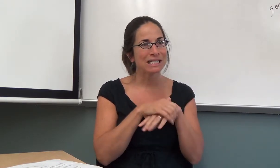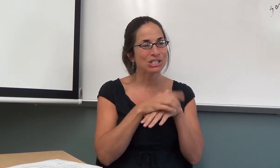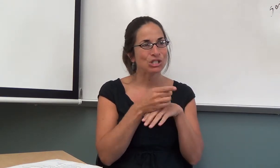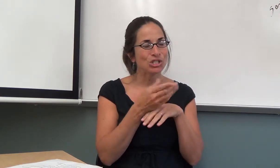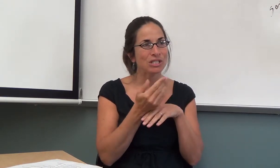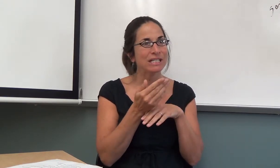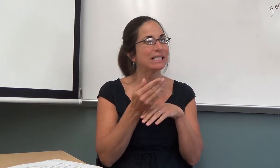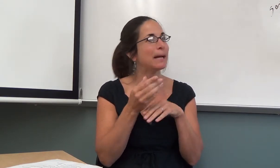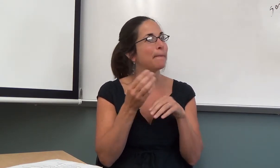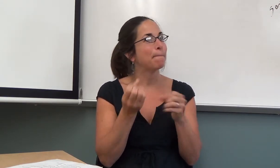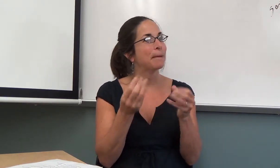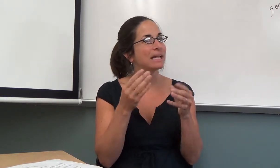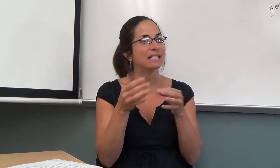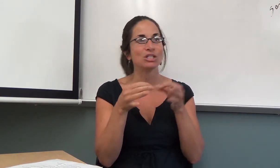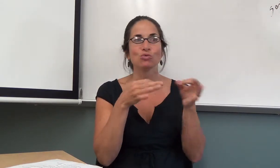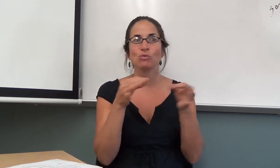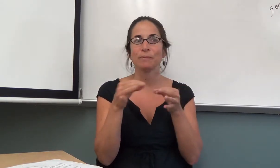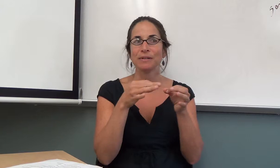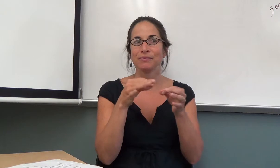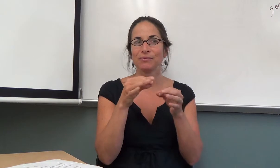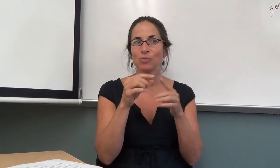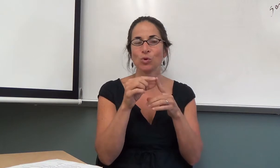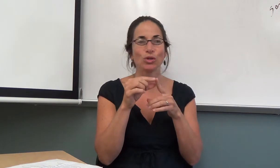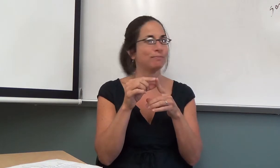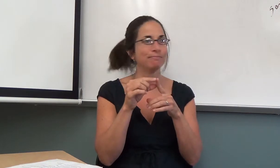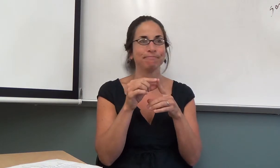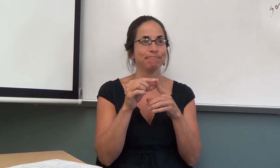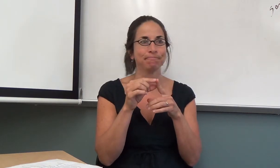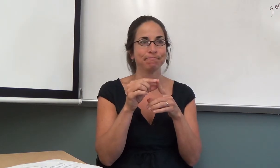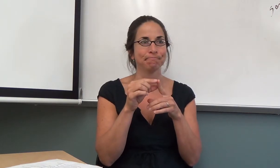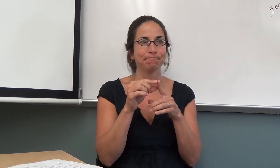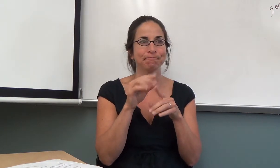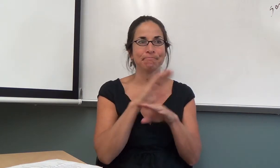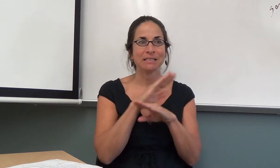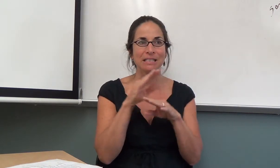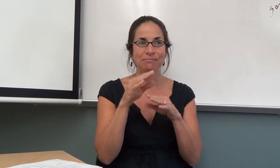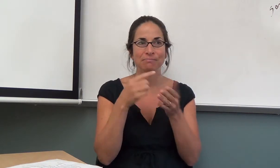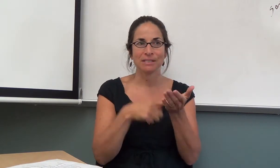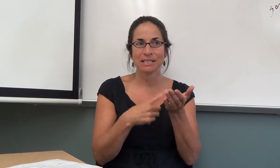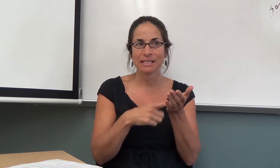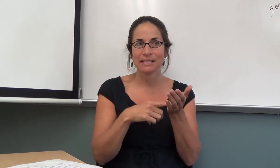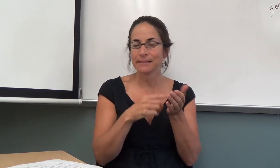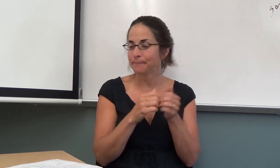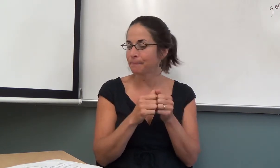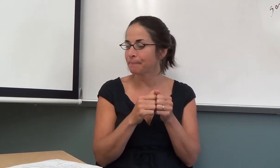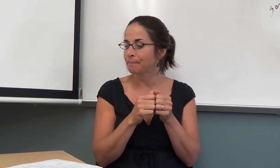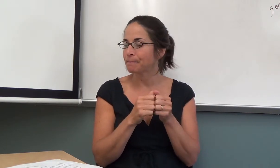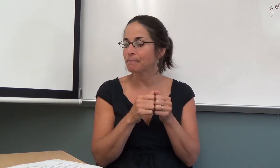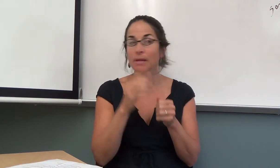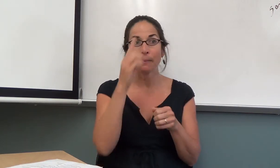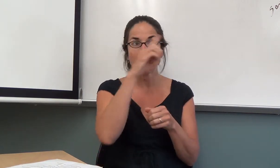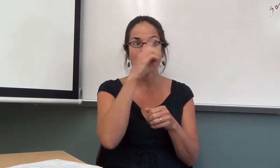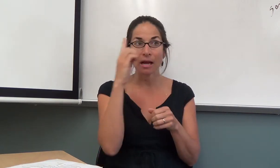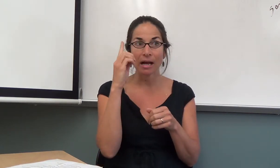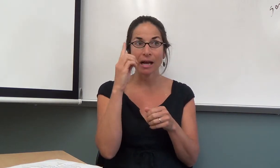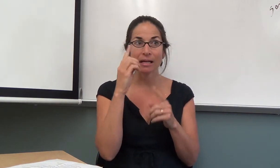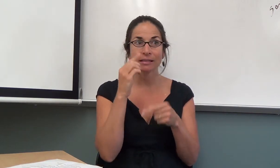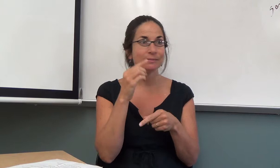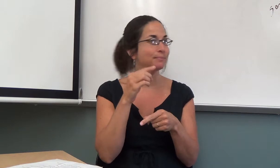many is a descriptive term, so it's a no. So we haven't studied that one yet. In this case, black, no, descriptive